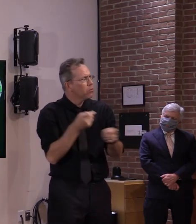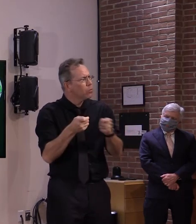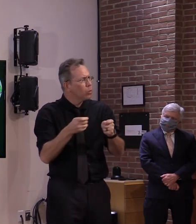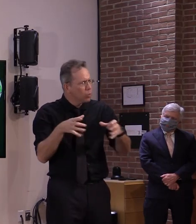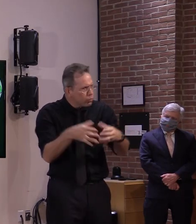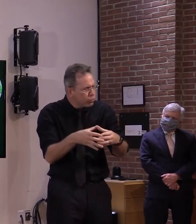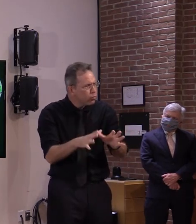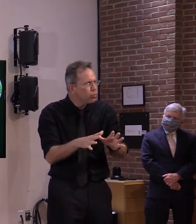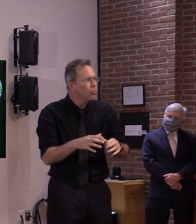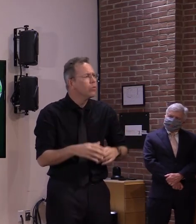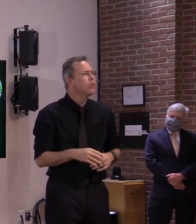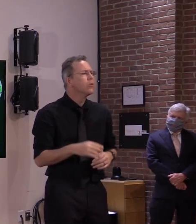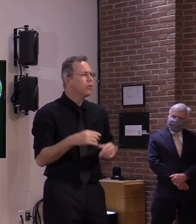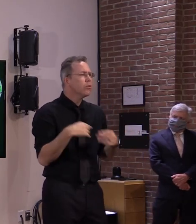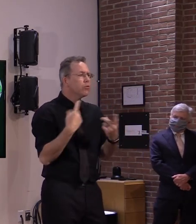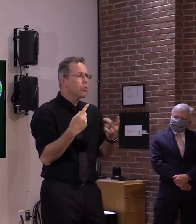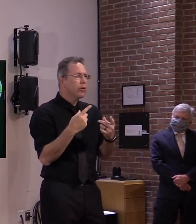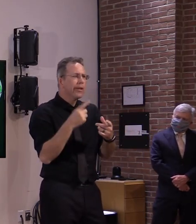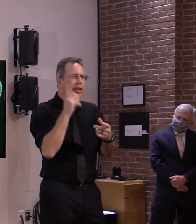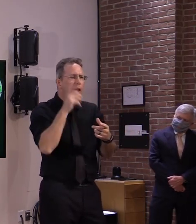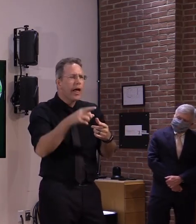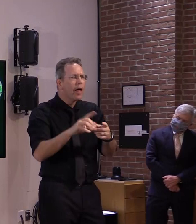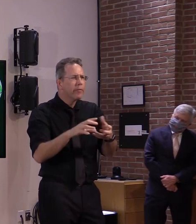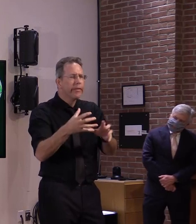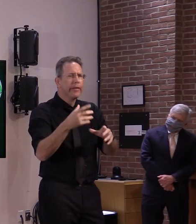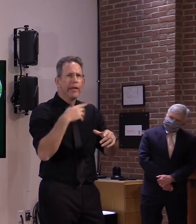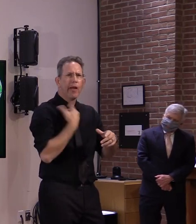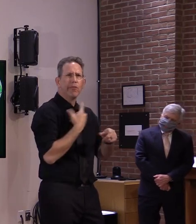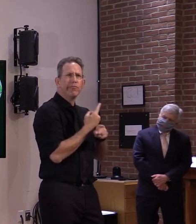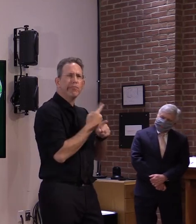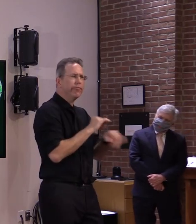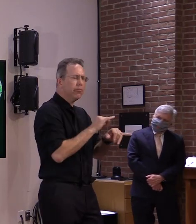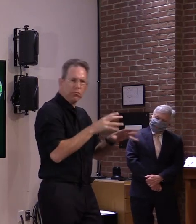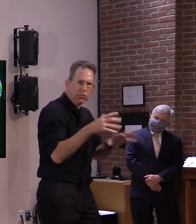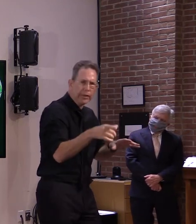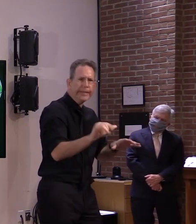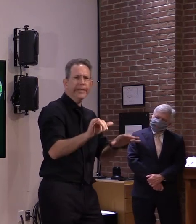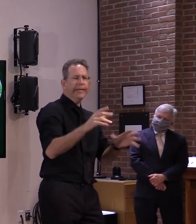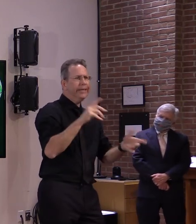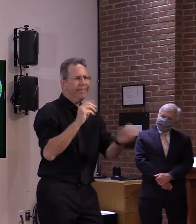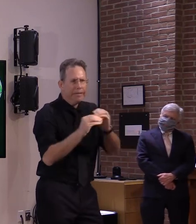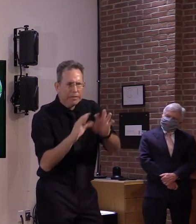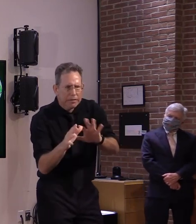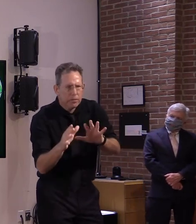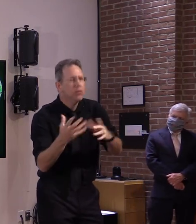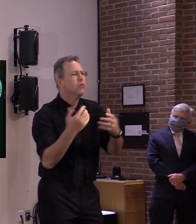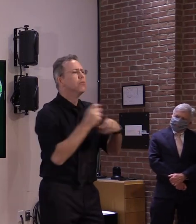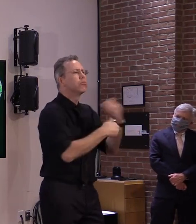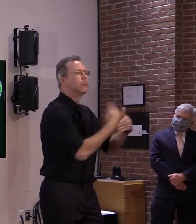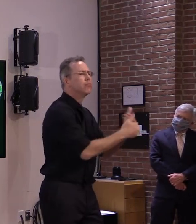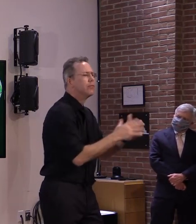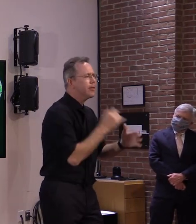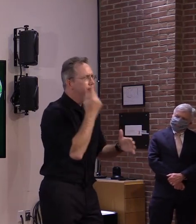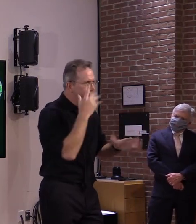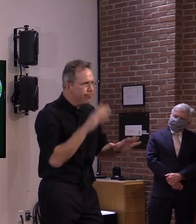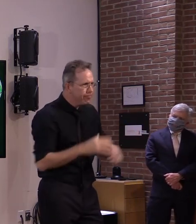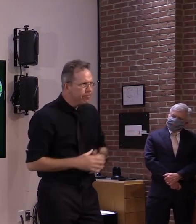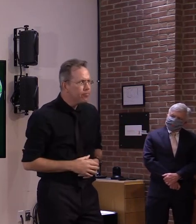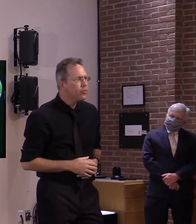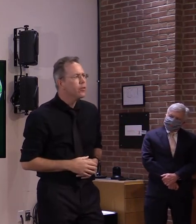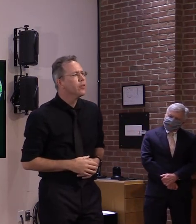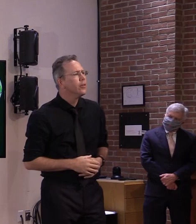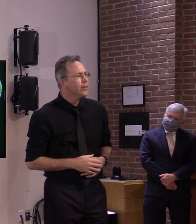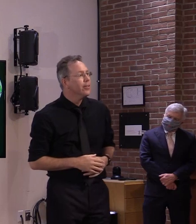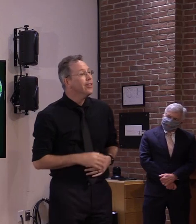of everyone concerned each time one occurs. All attest to the fact that every teacher,